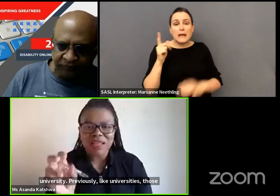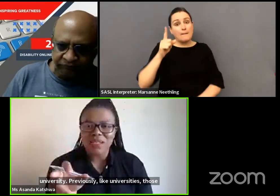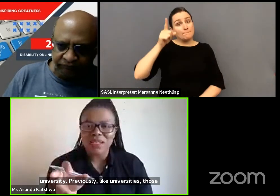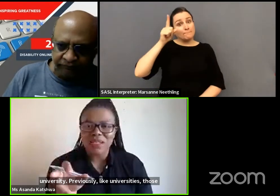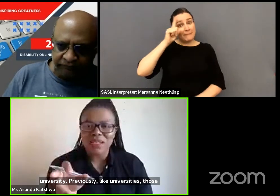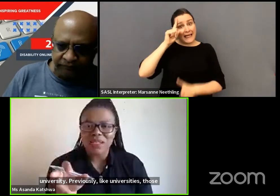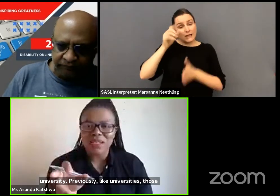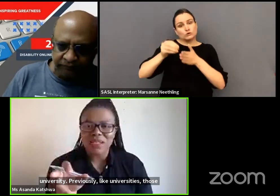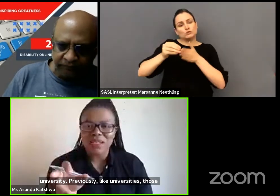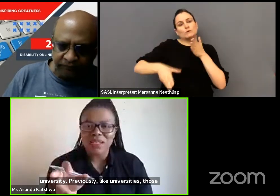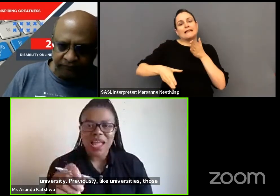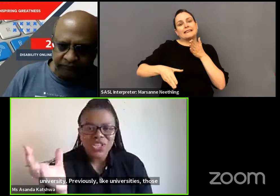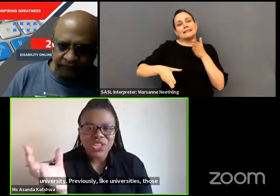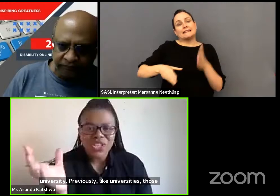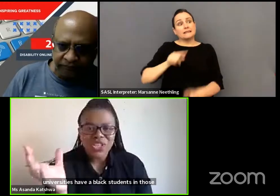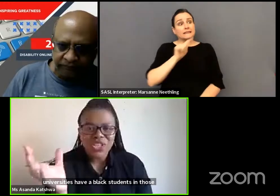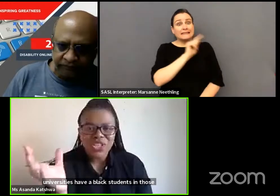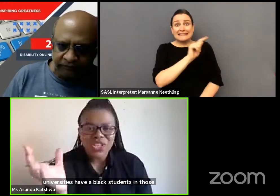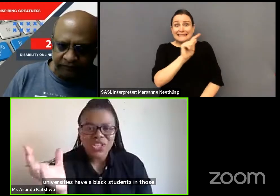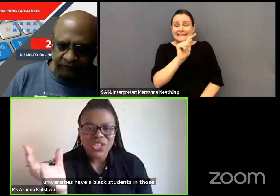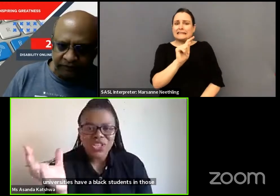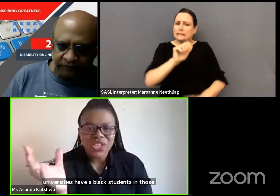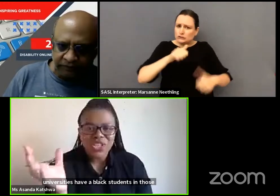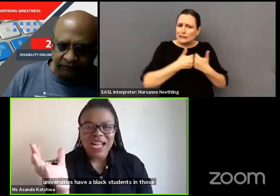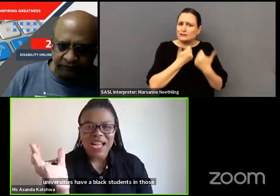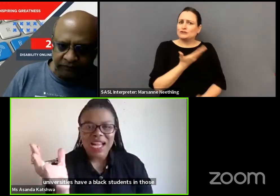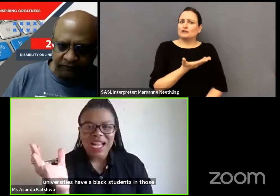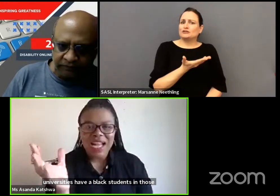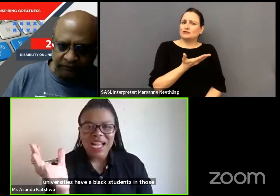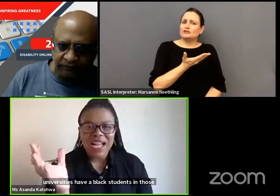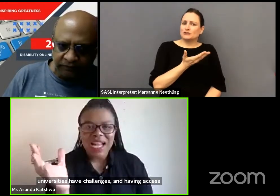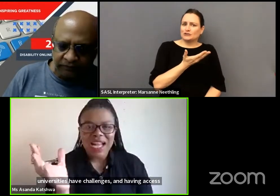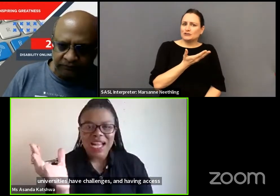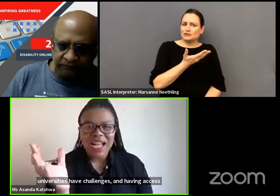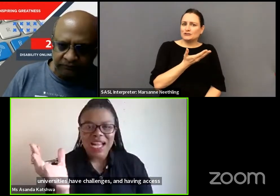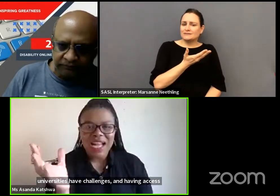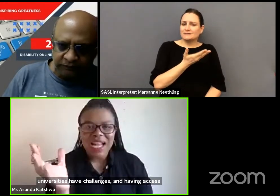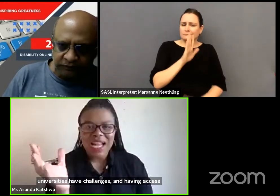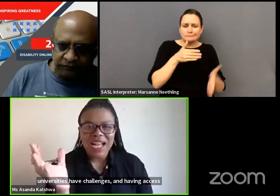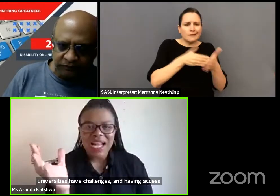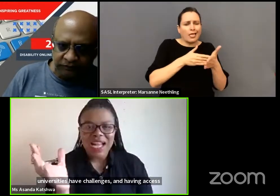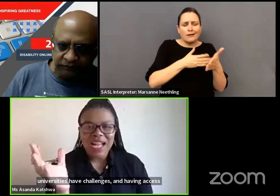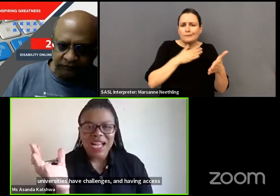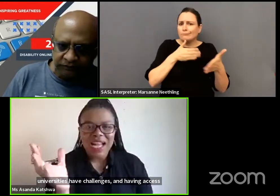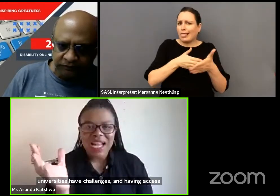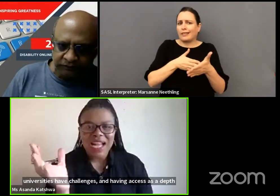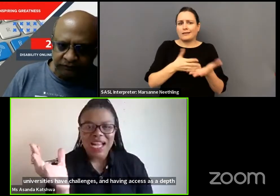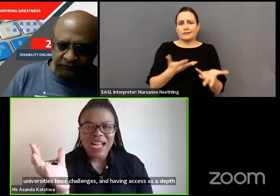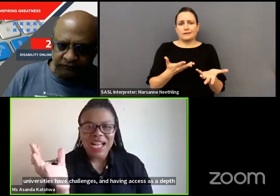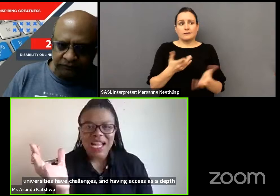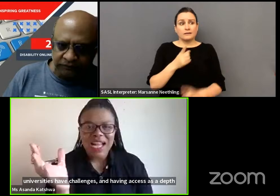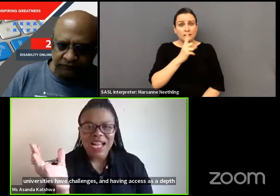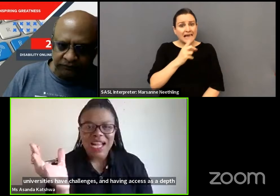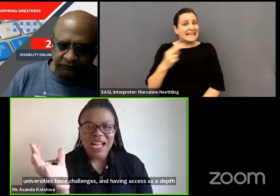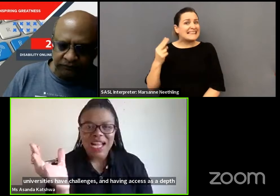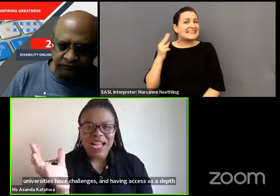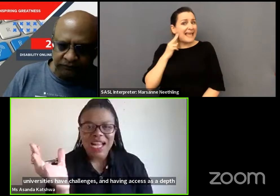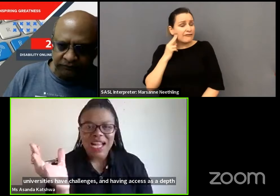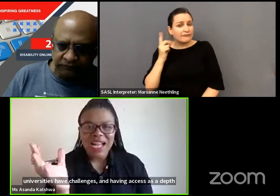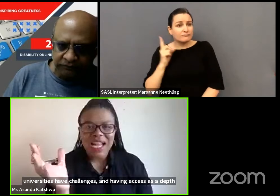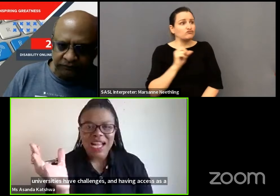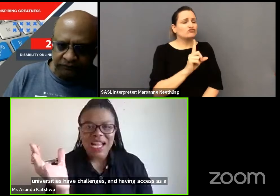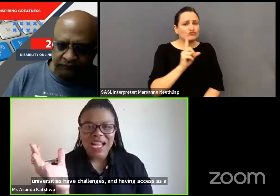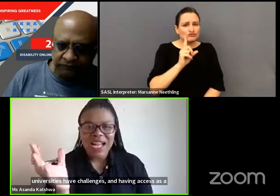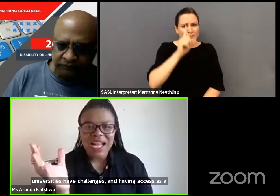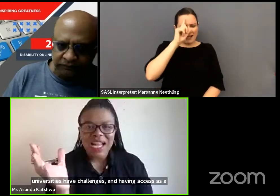those universities have challenges, and having access as a deaf person is